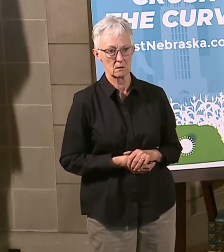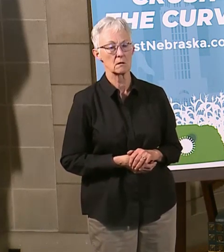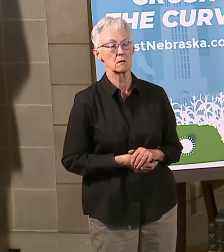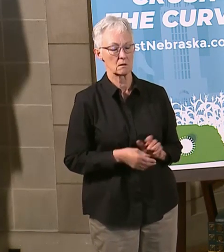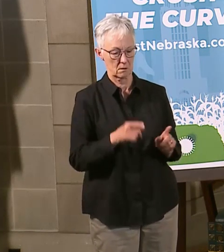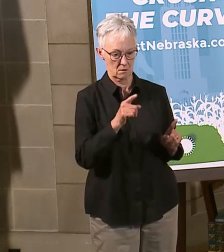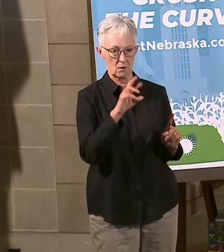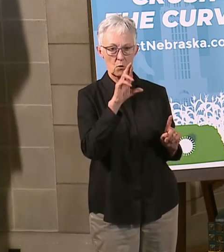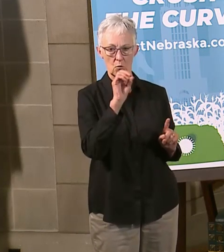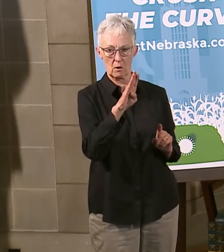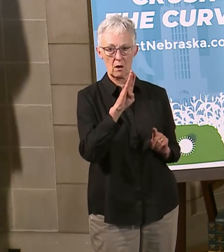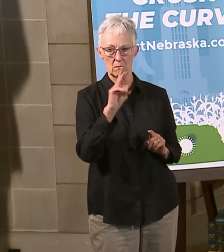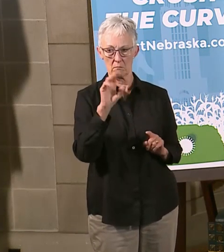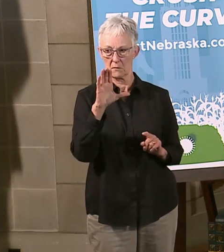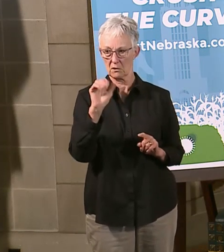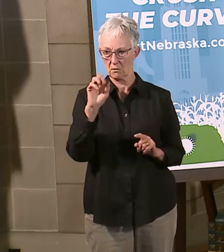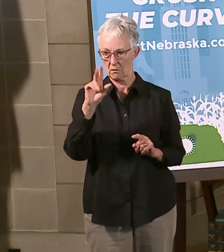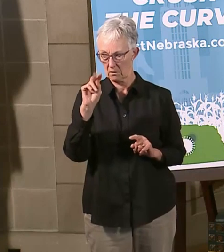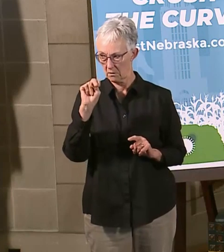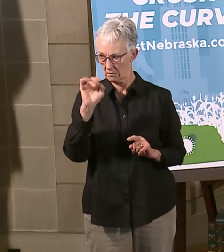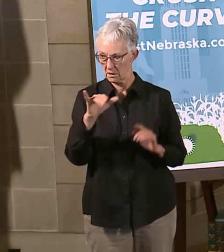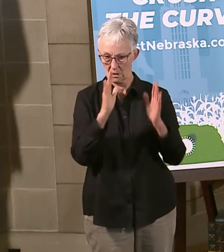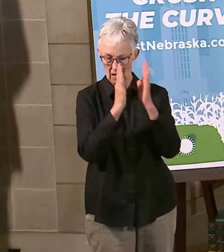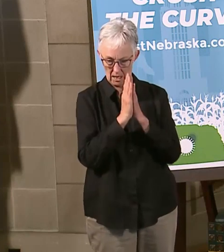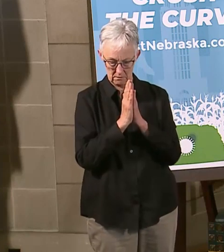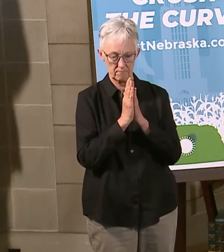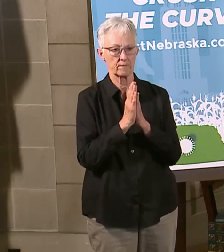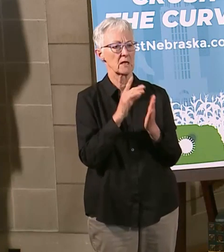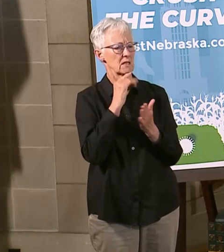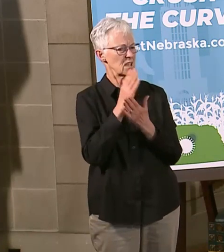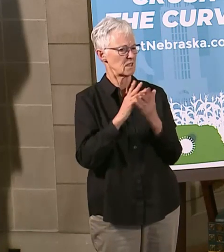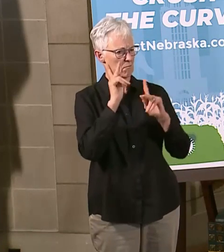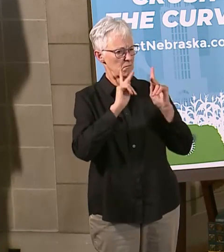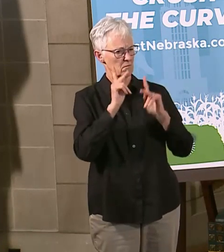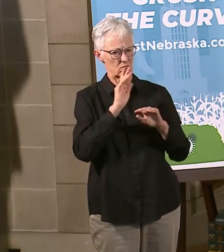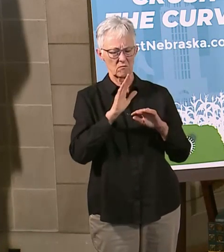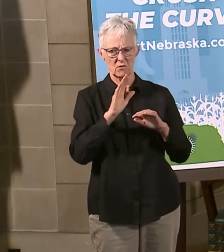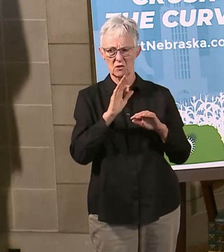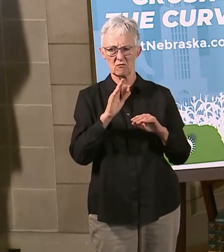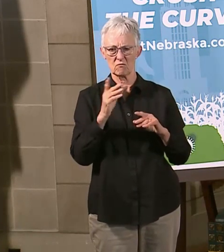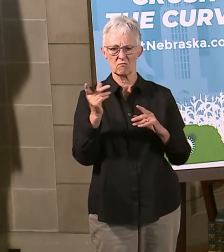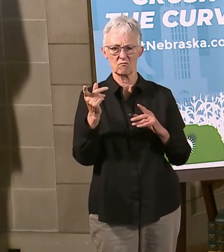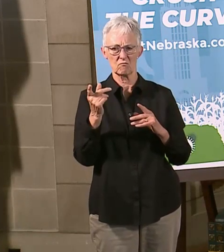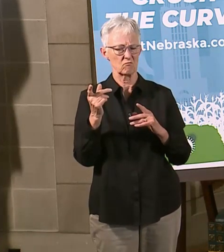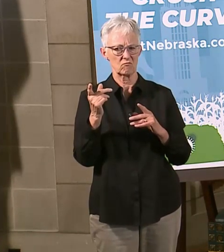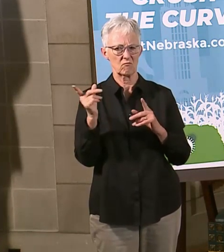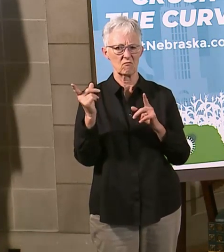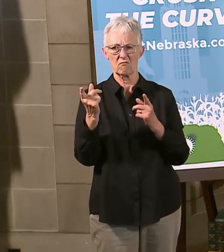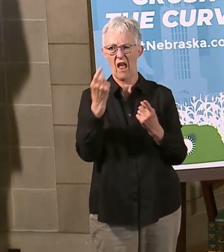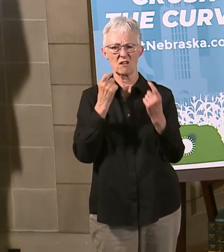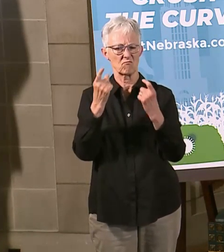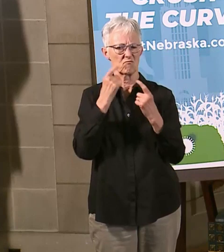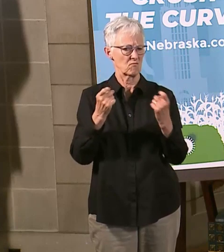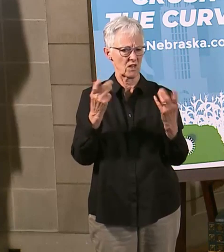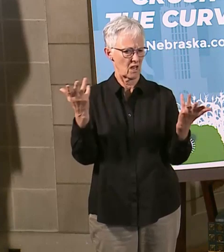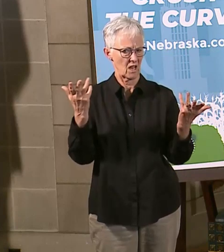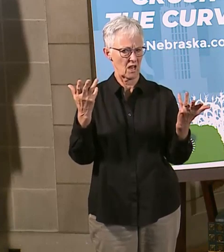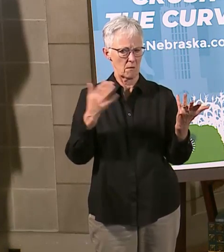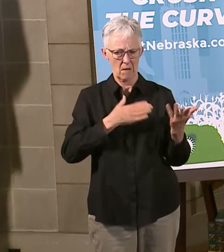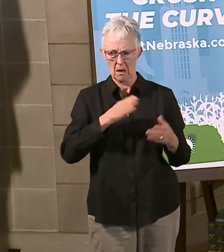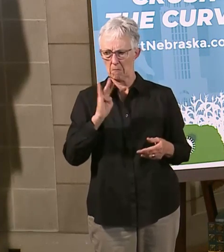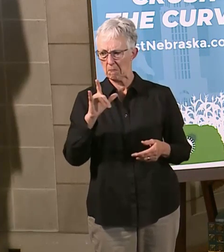So Rob McCartney's question saying, hey, he's got listeners or viewers who are waiting for their unemployment check. They got bills due. We've asked landlords